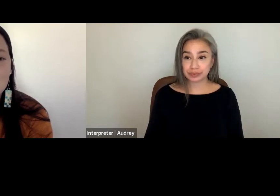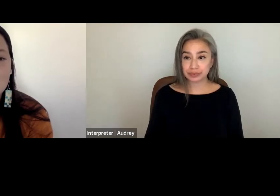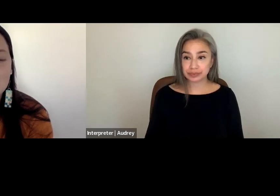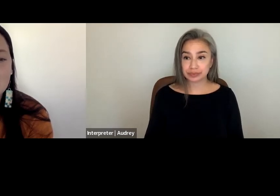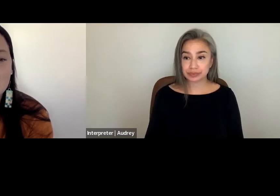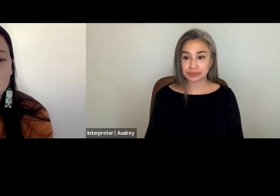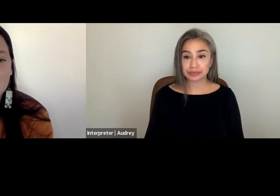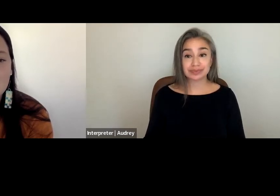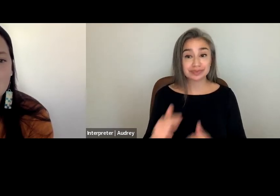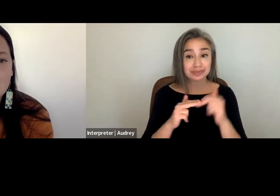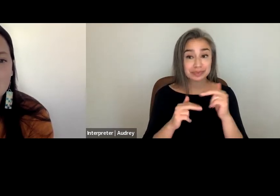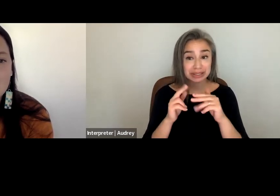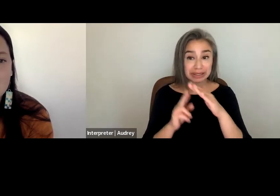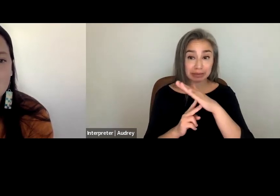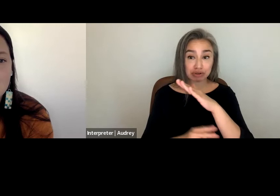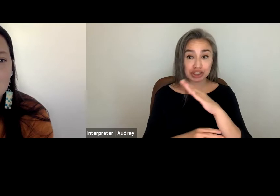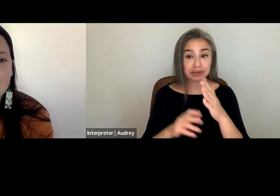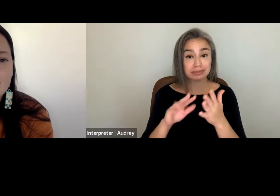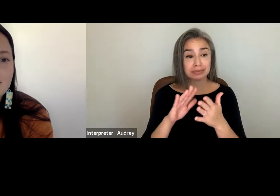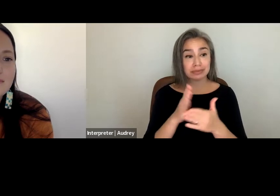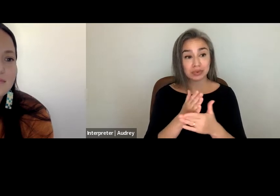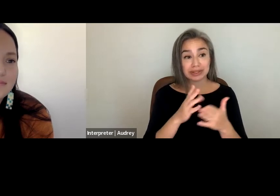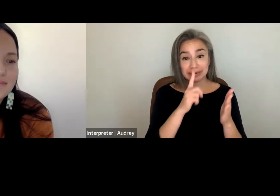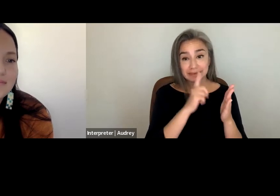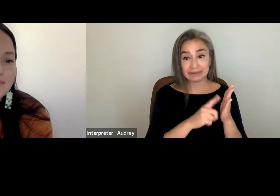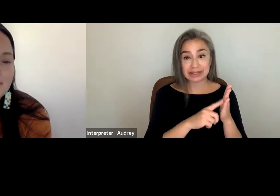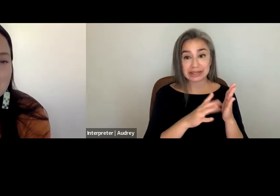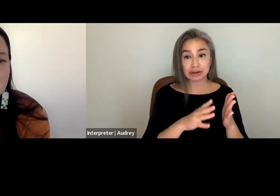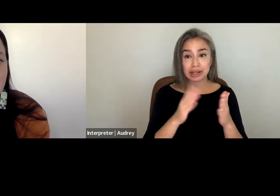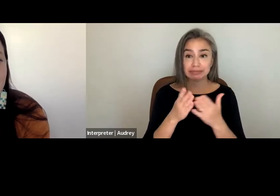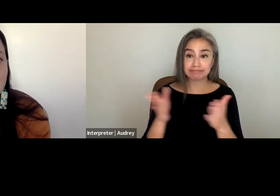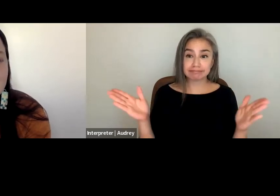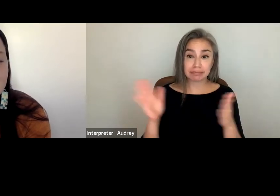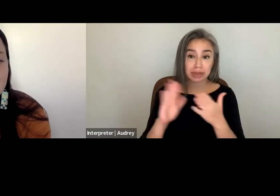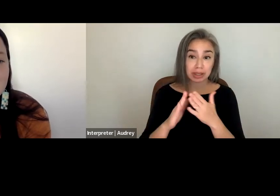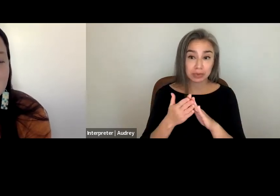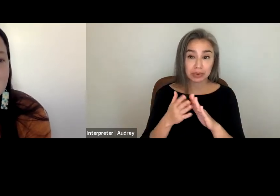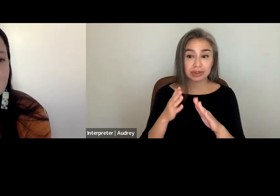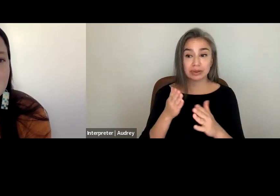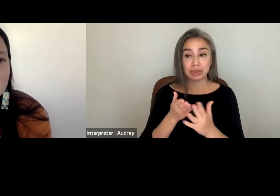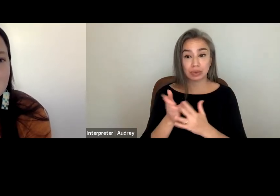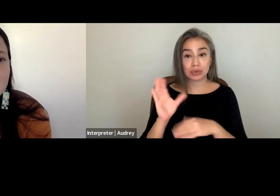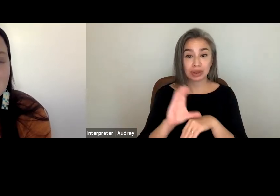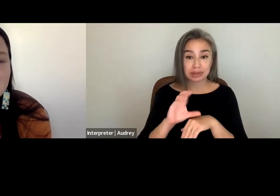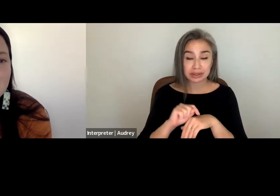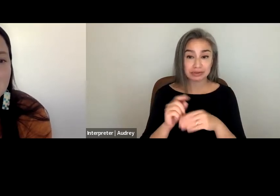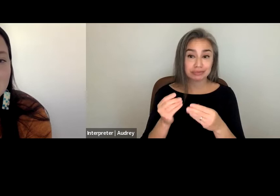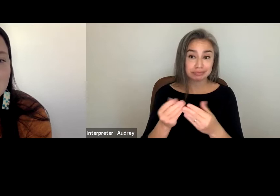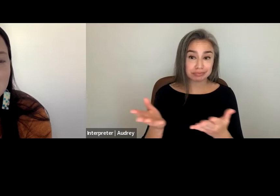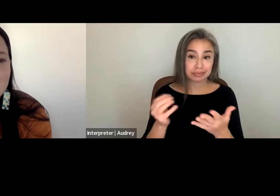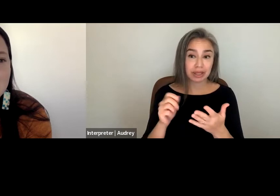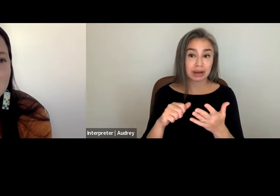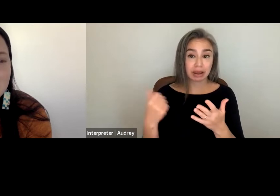Building a bridge between investigators and the wider community through consultation, dissemination, and